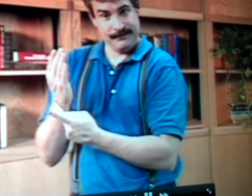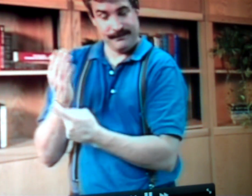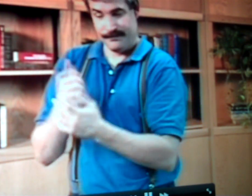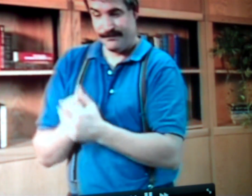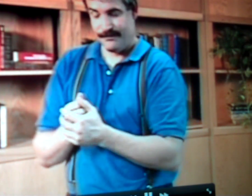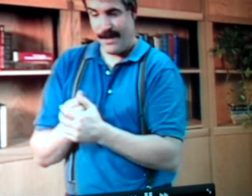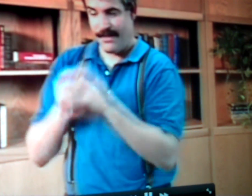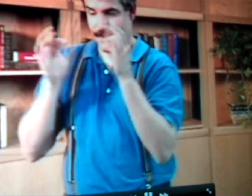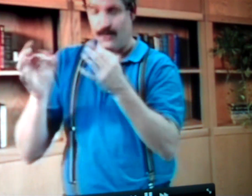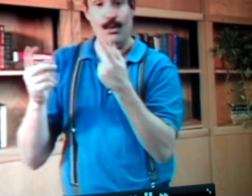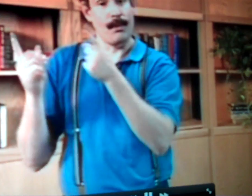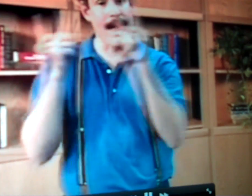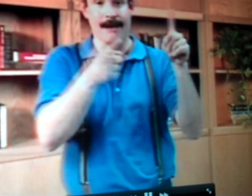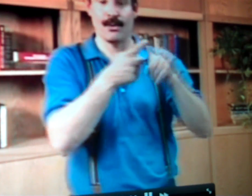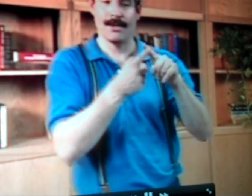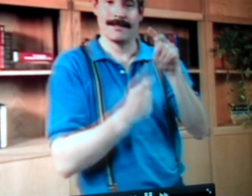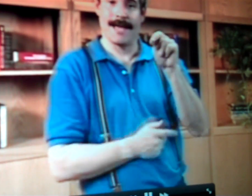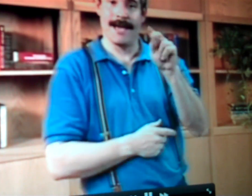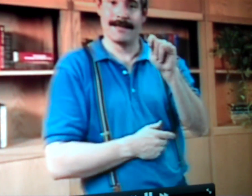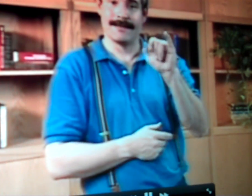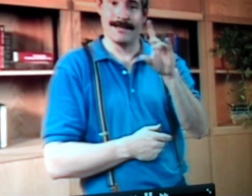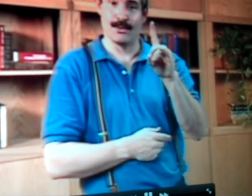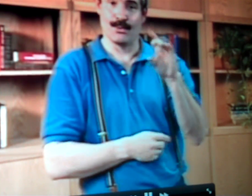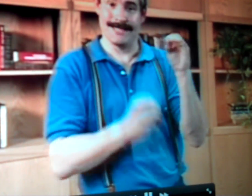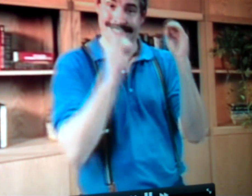So I went for 1 year in the master's program and decided to go back to